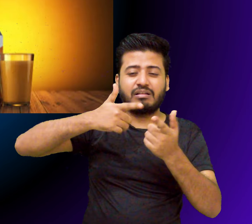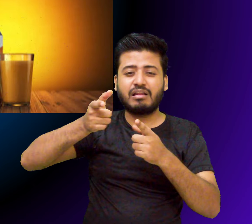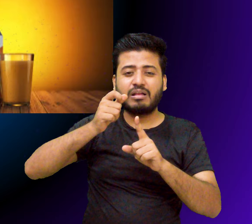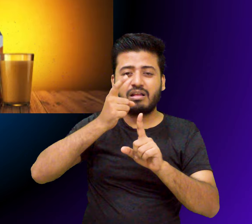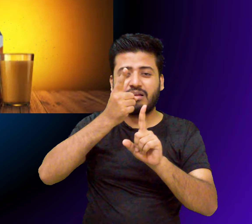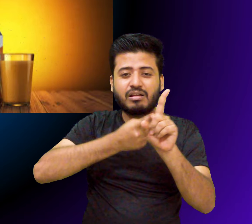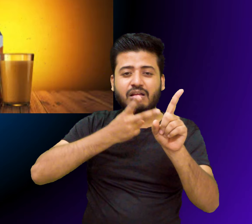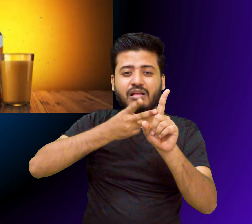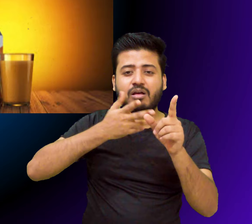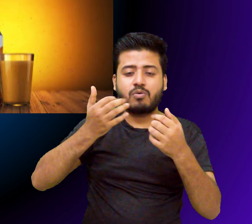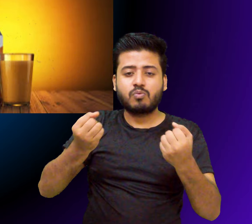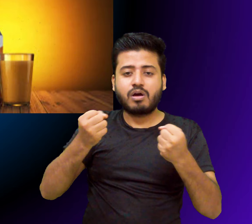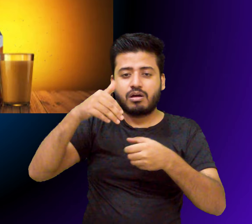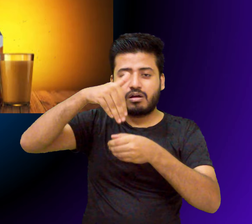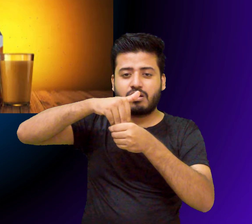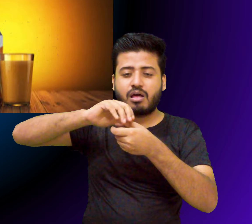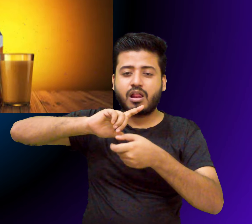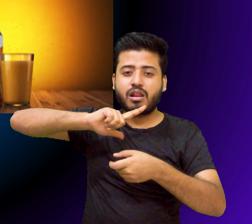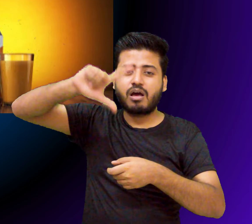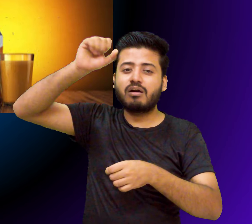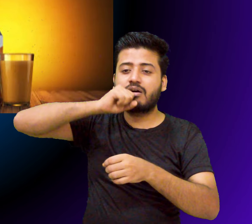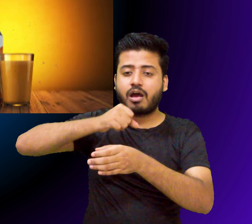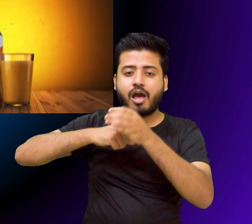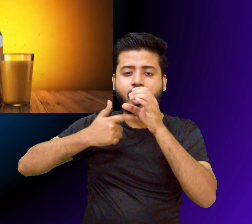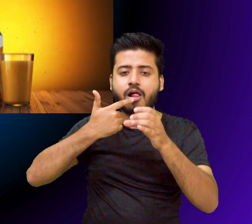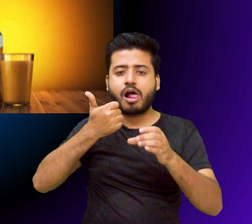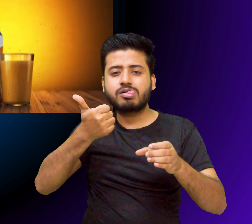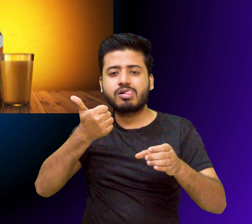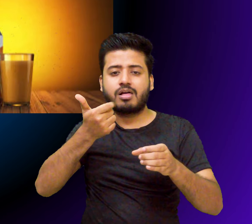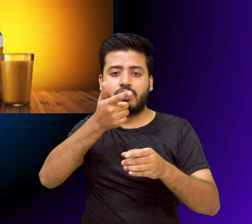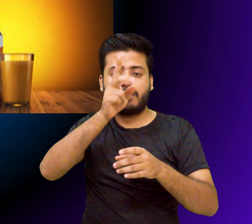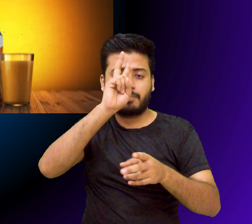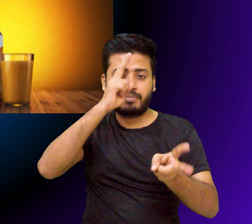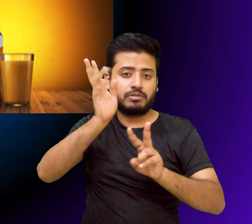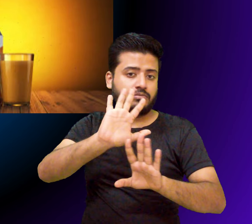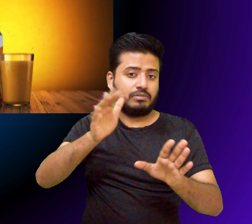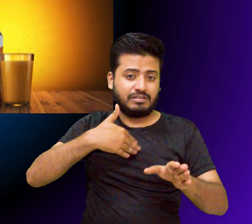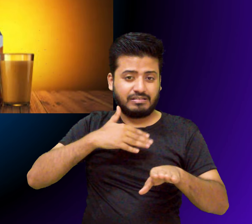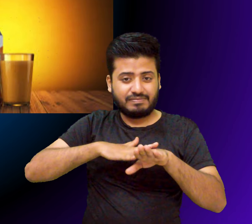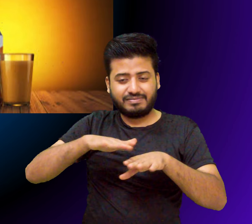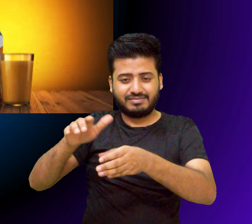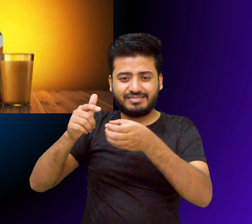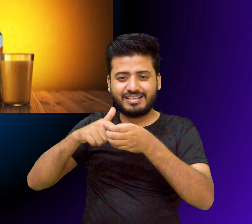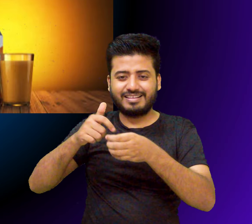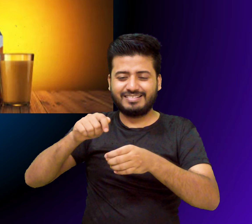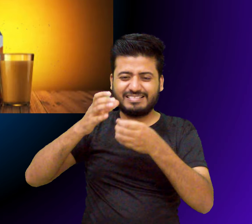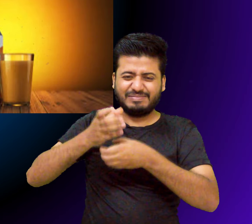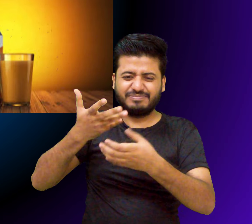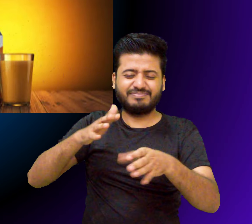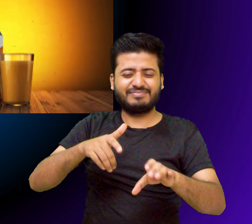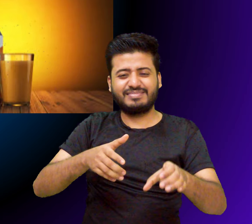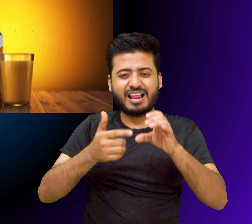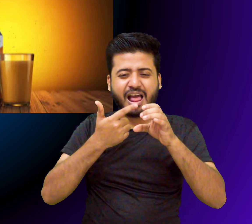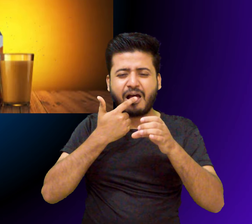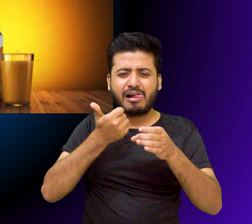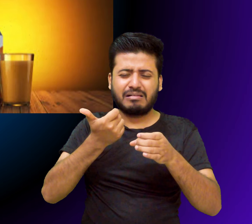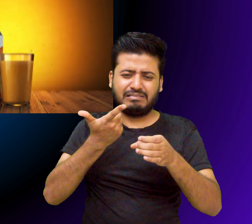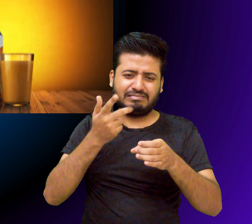packaged juice. Appearance: color may appear muted or cloudy, and a sediment layer or stratification will form over time as the